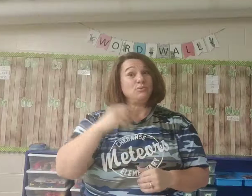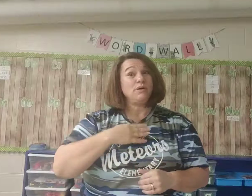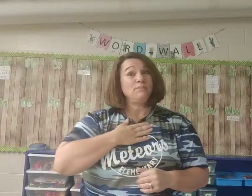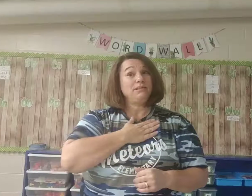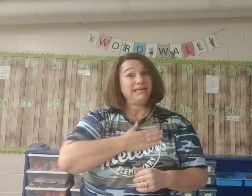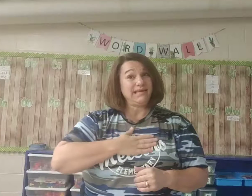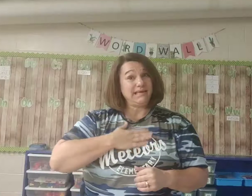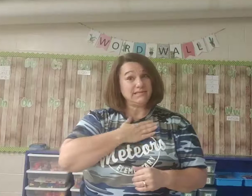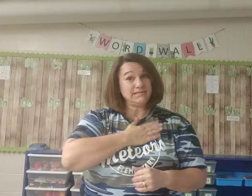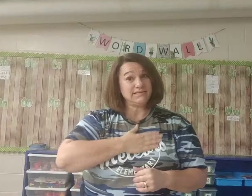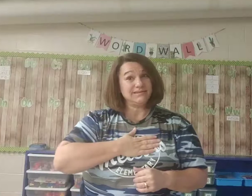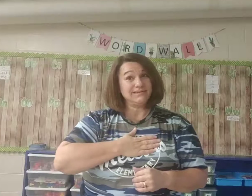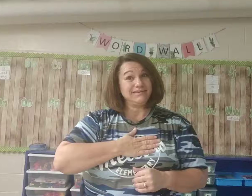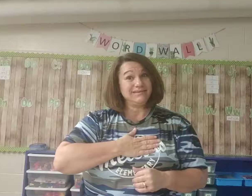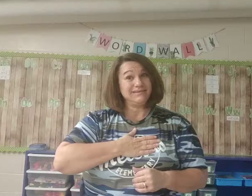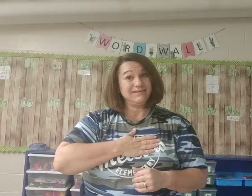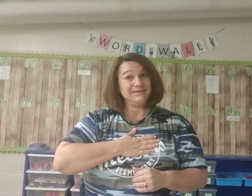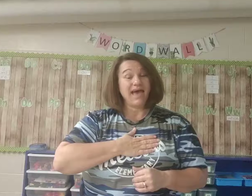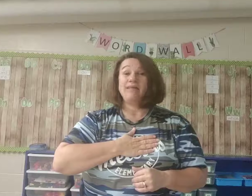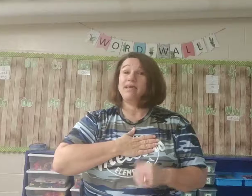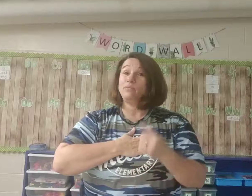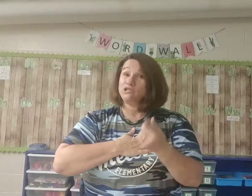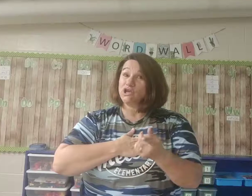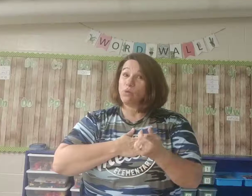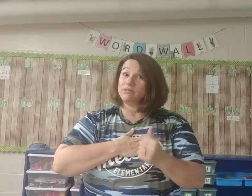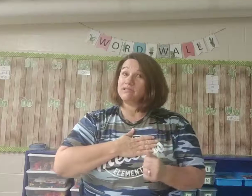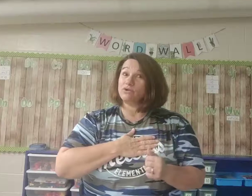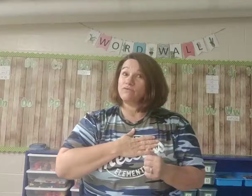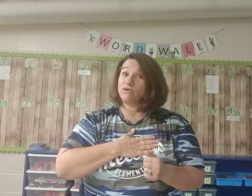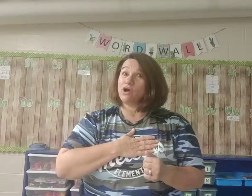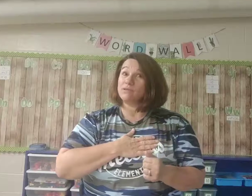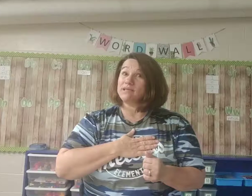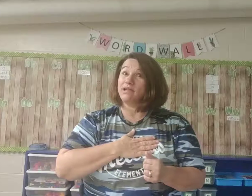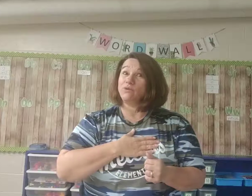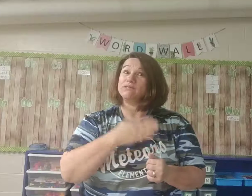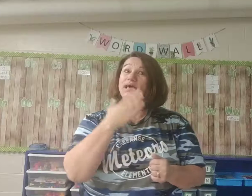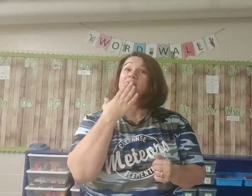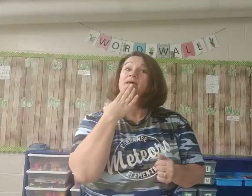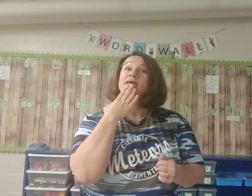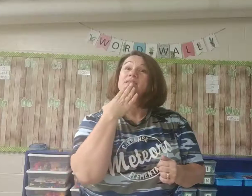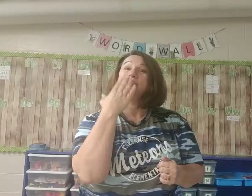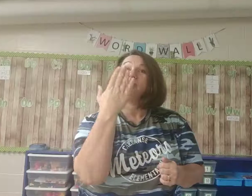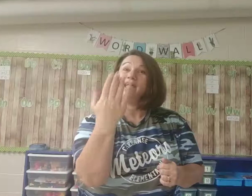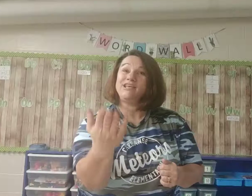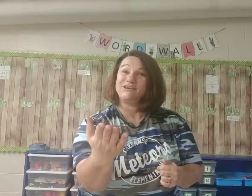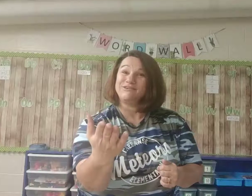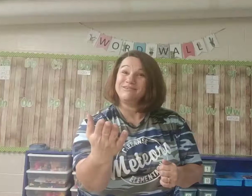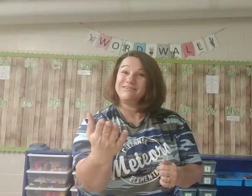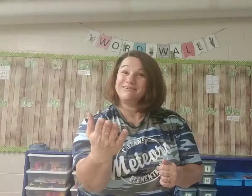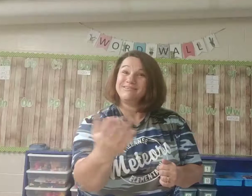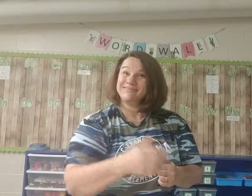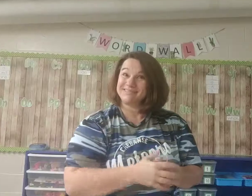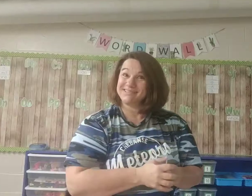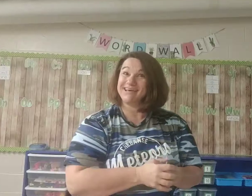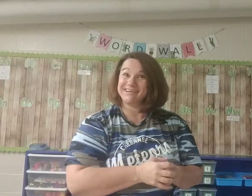restroom, please. And then when she opens the door for you to go inside, you can say, thank you. Isn't that